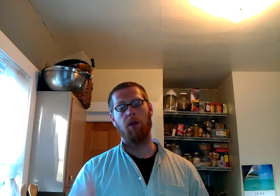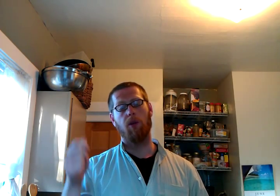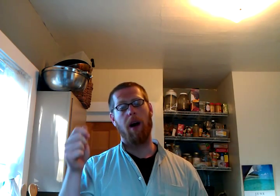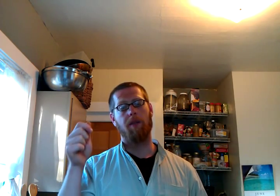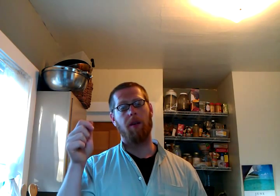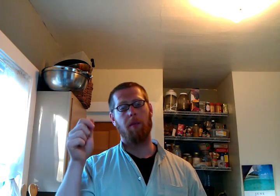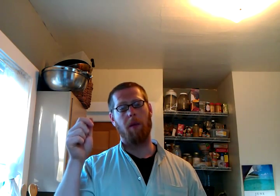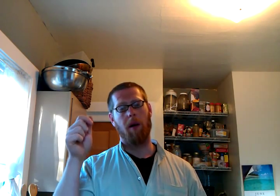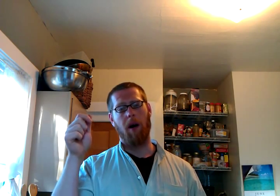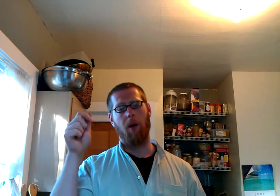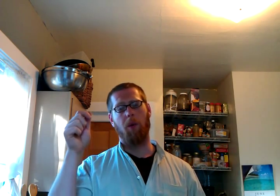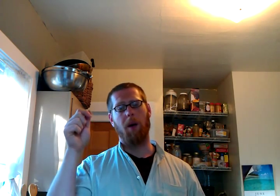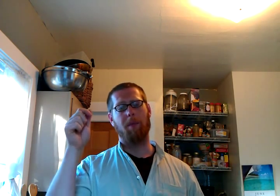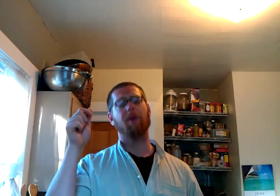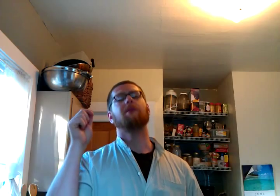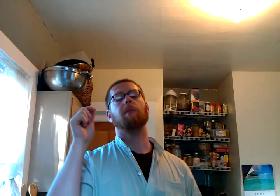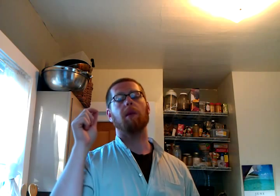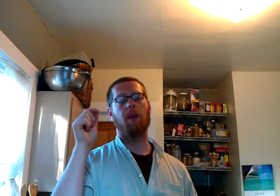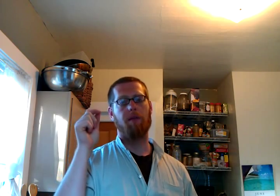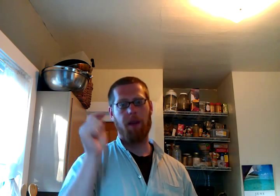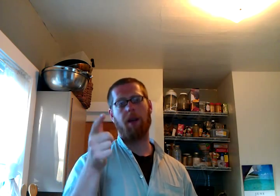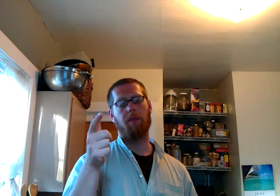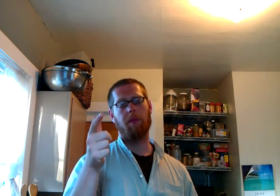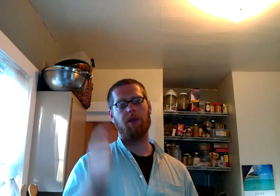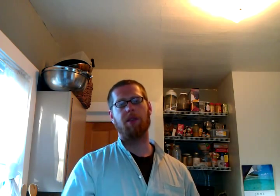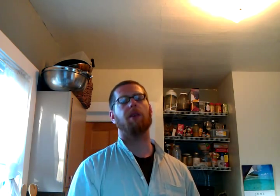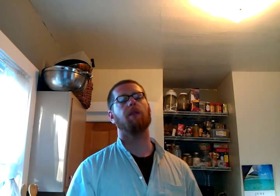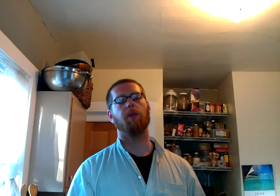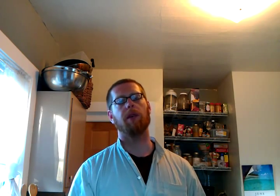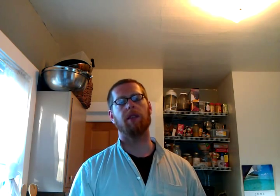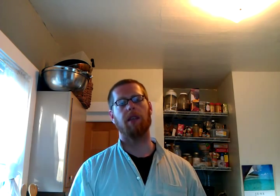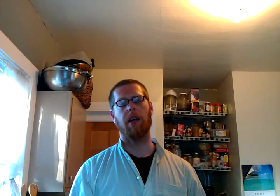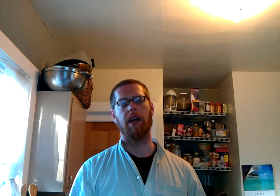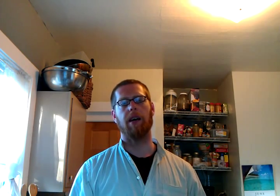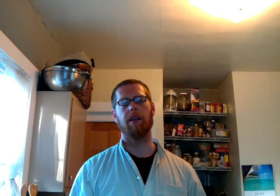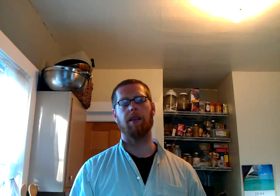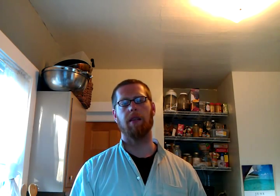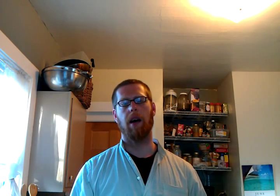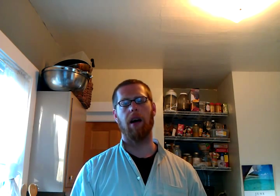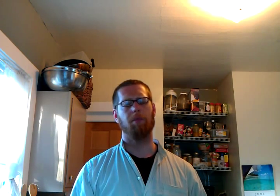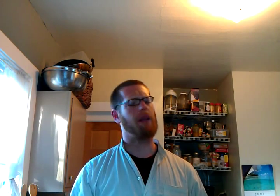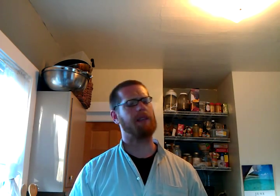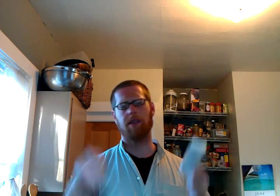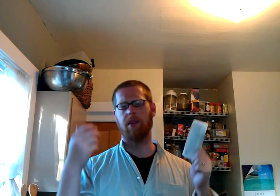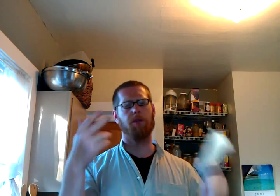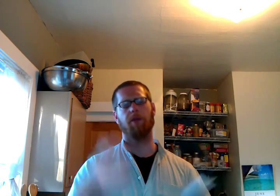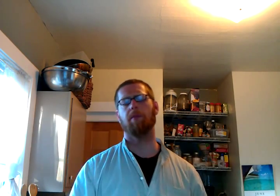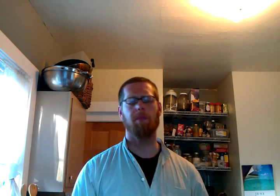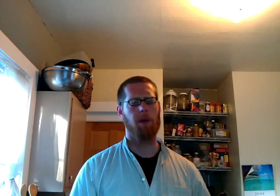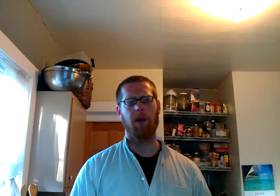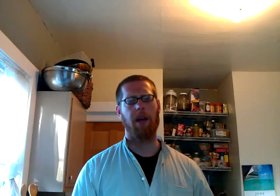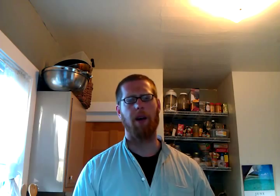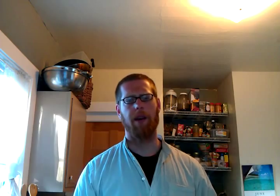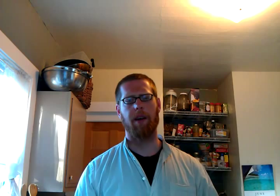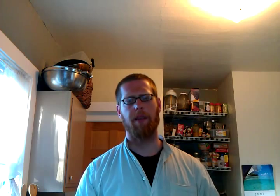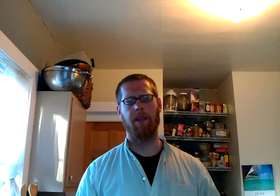You have what appears to be a prophetic ministerial voice, and blessings on you for carrying that